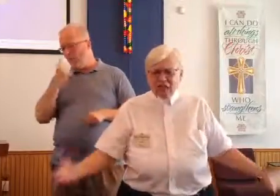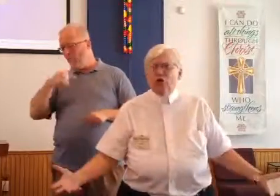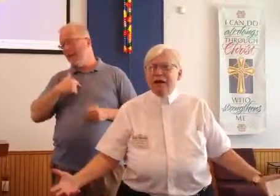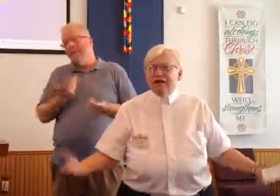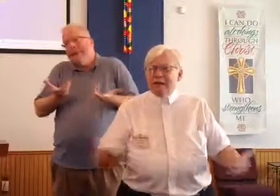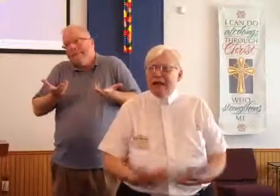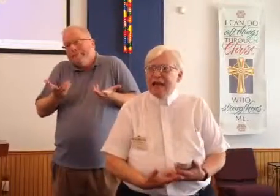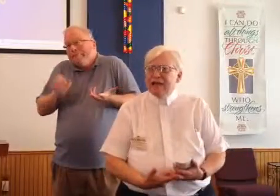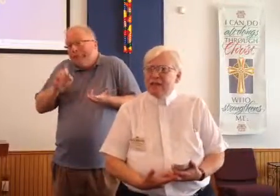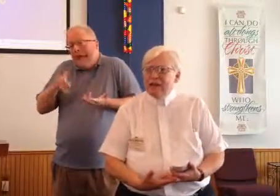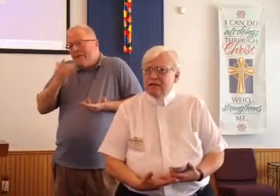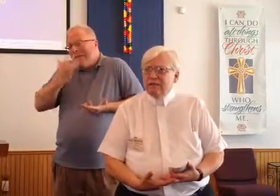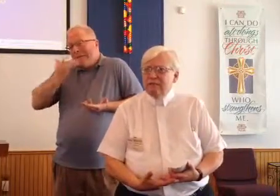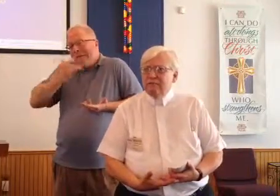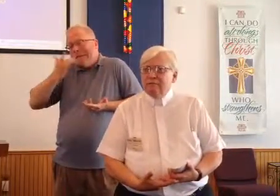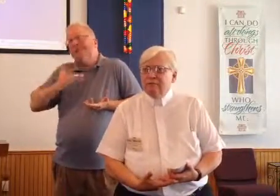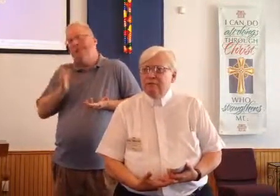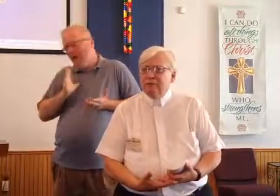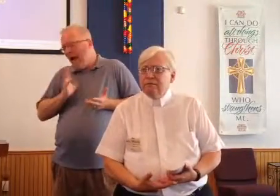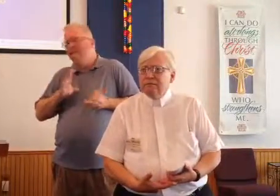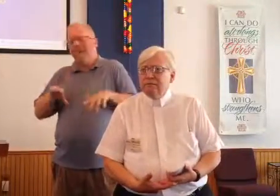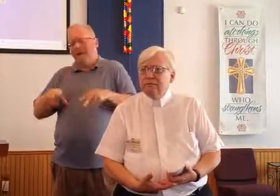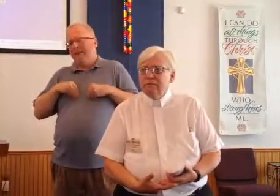Because you got to do it to make ends meet.